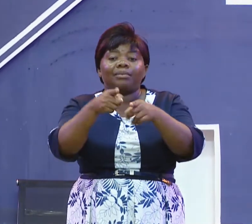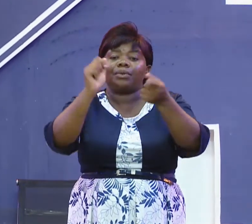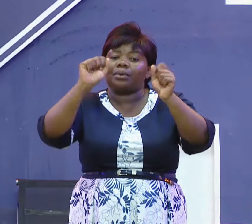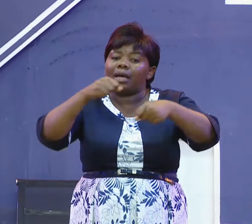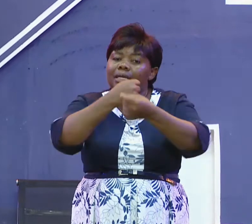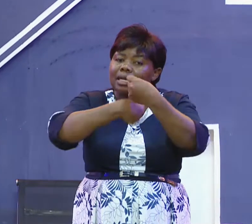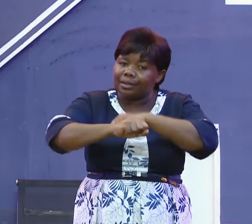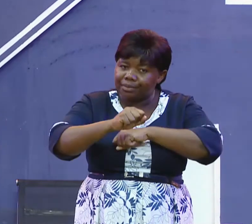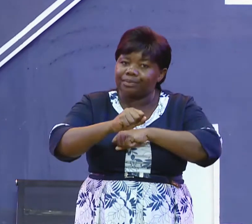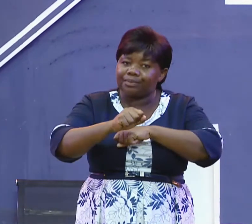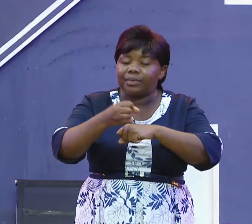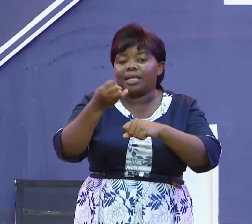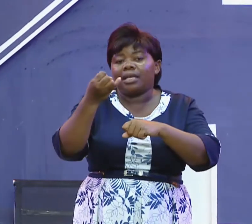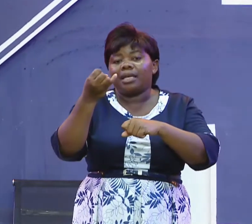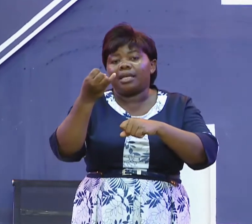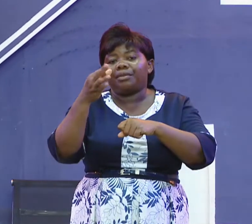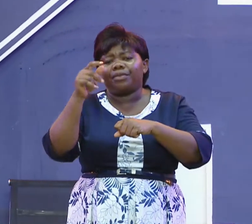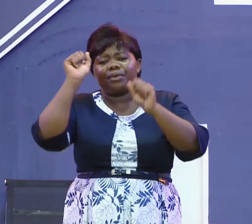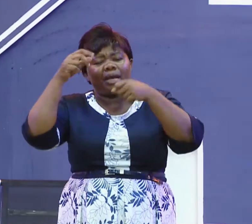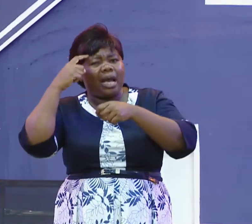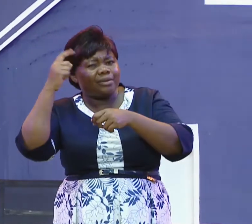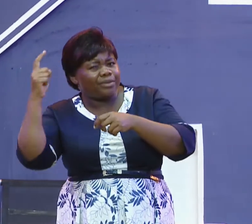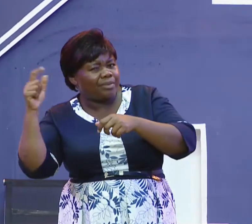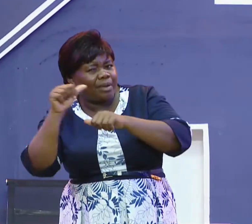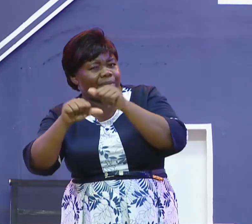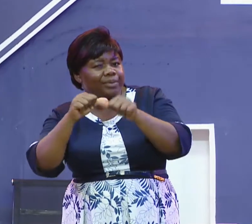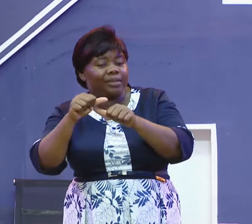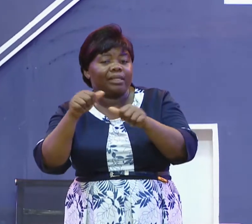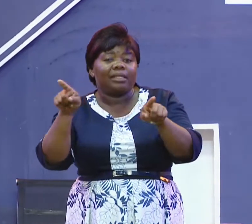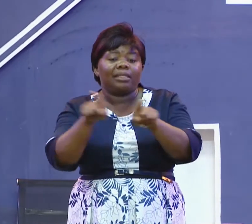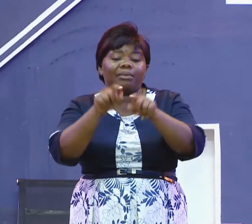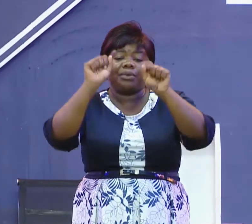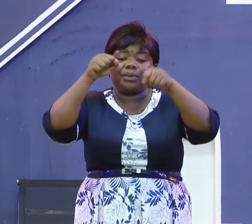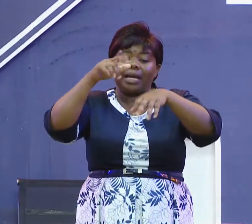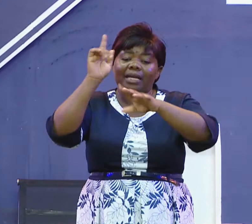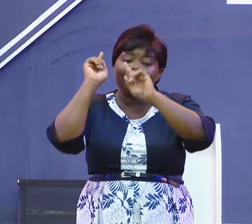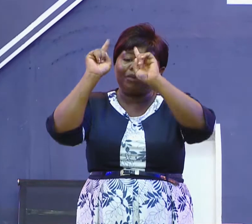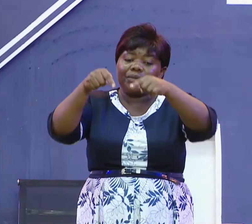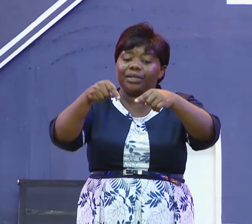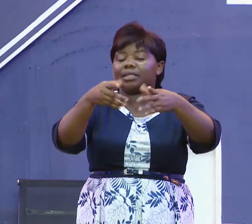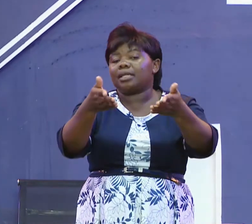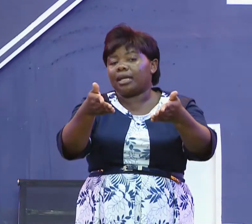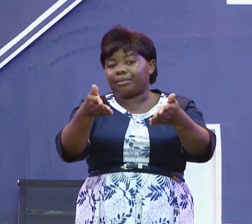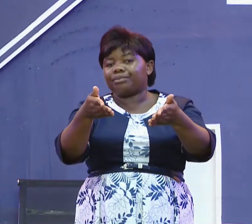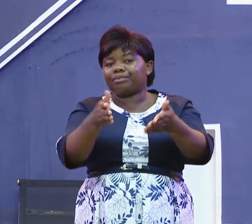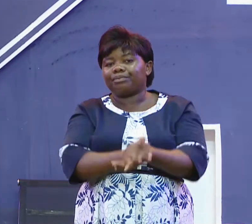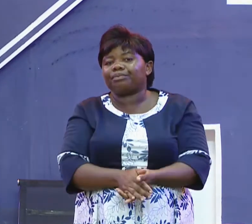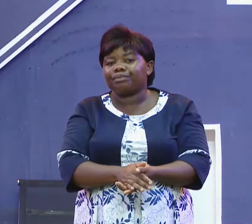chikola. Then you can do it. Bobo osobolo chirota. If you can dream osobolo about osobolo it, chikwatako. Then you can get touch on